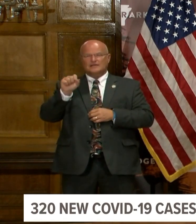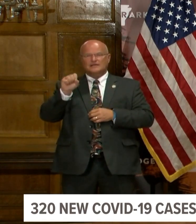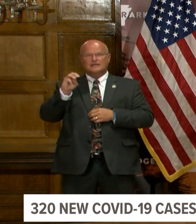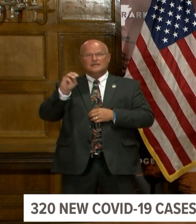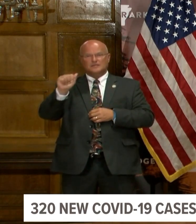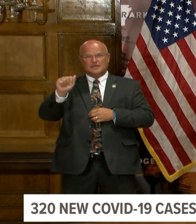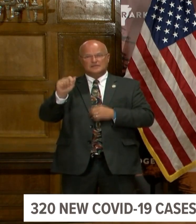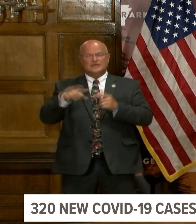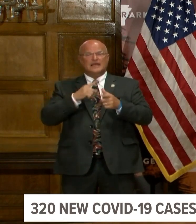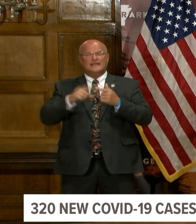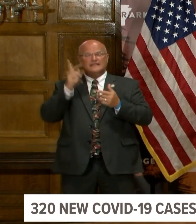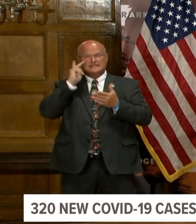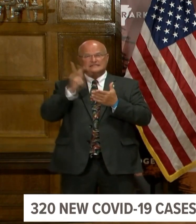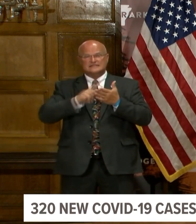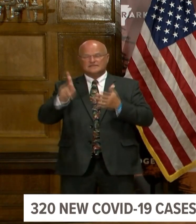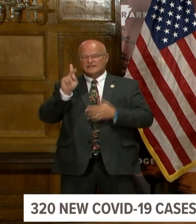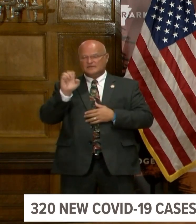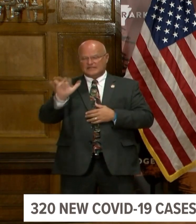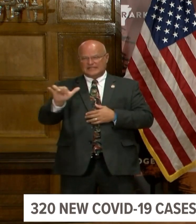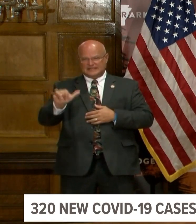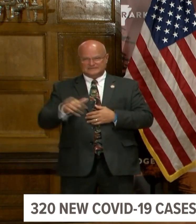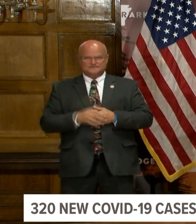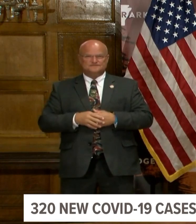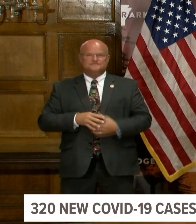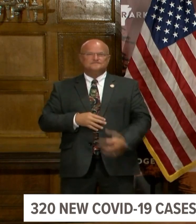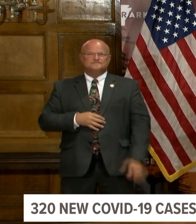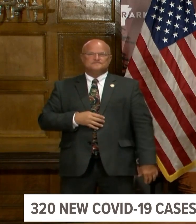then Secretary Keith.